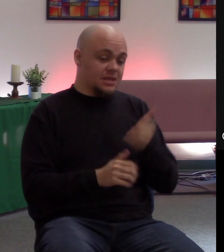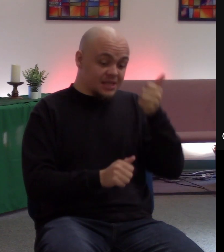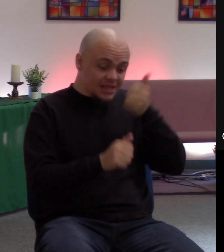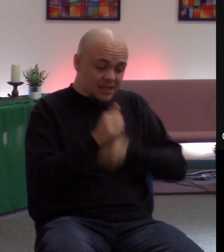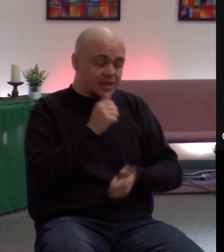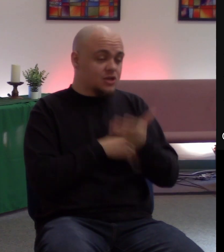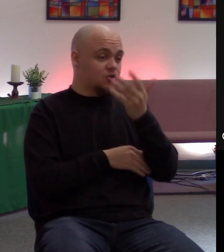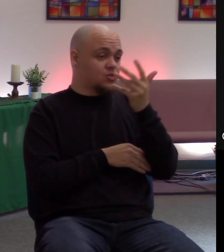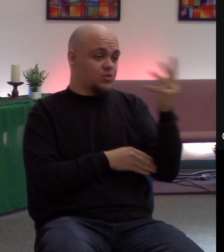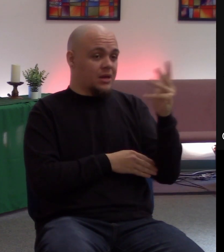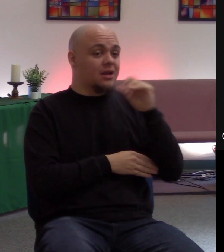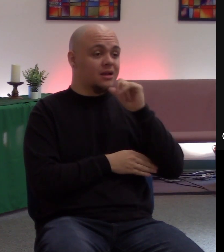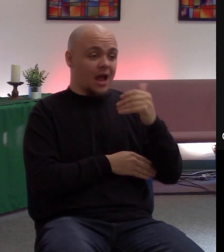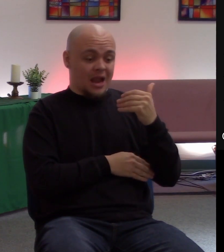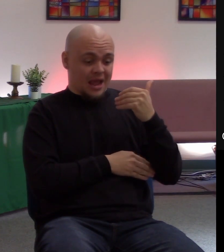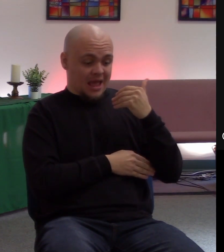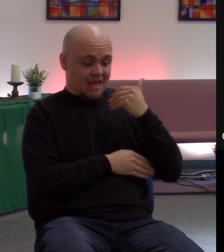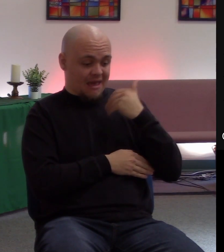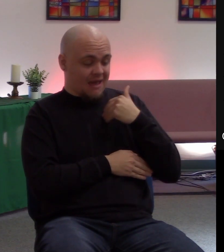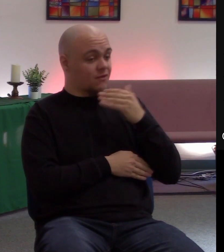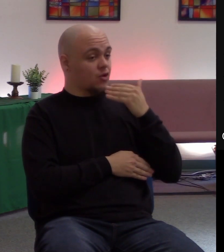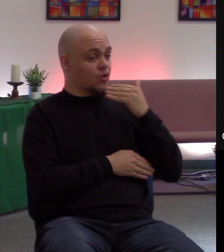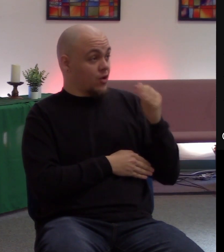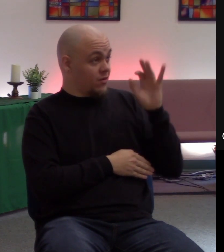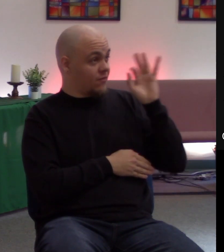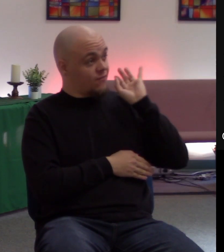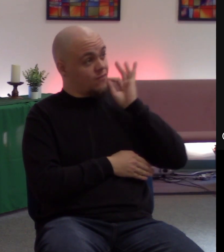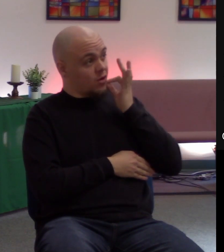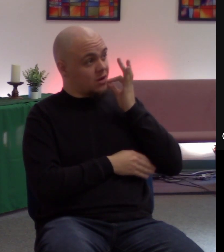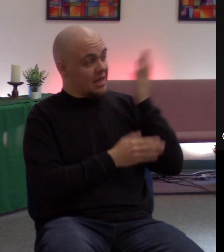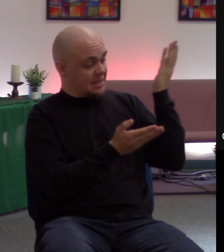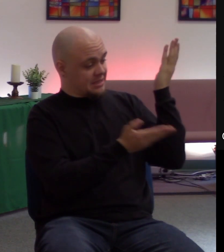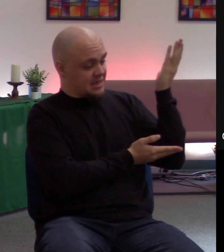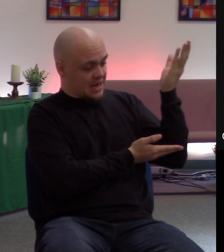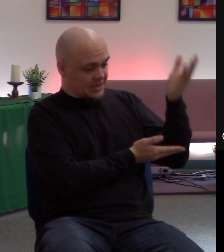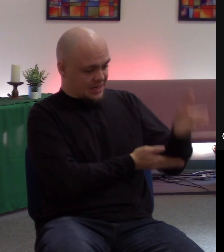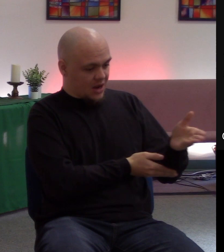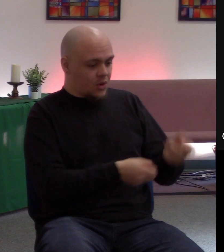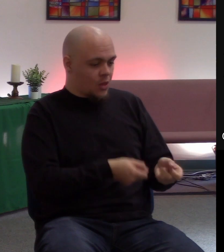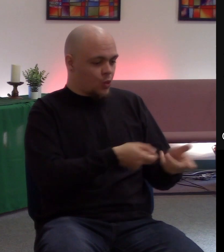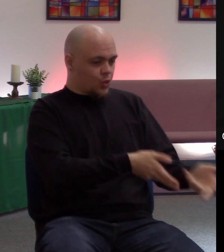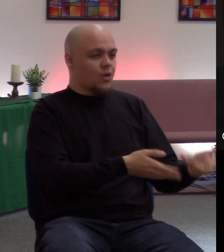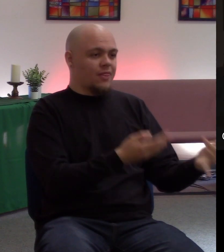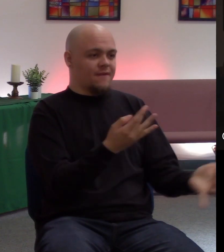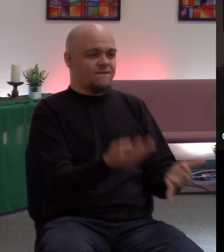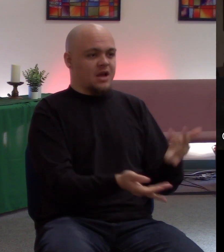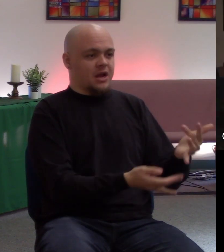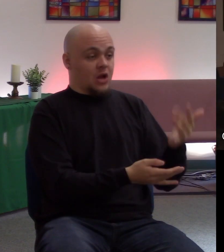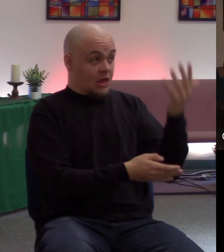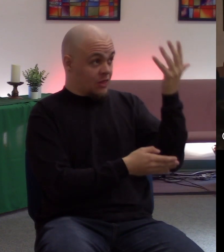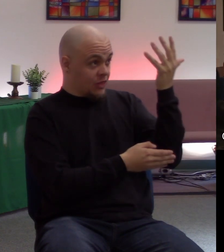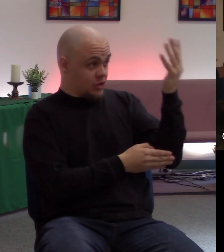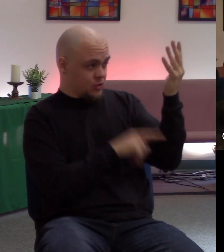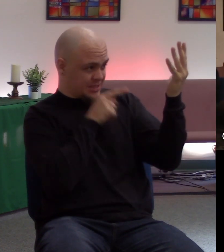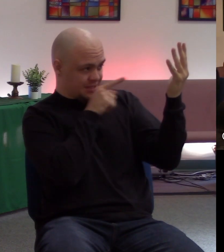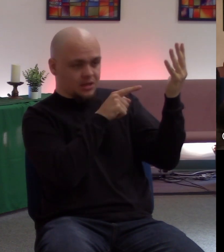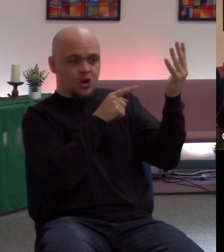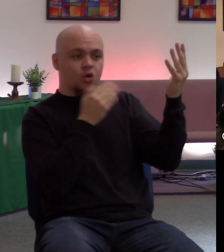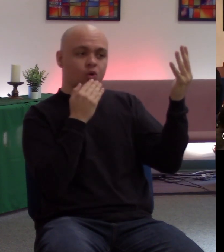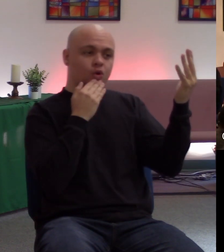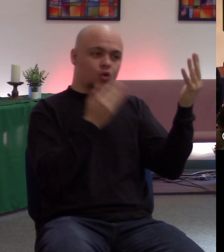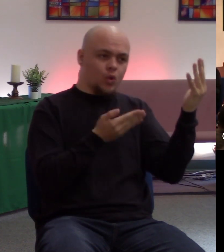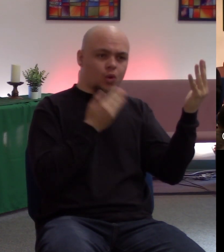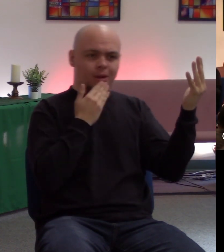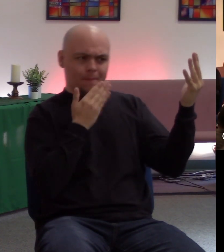bad tree cannot bear good fruit. Every tree that does not bear good fruit is cut down and thrown into the fire. The nature of